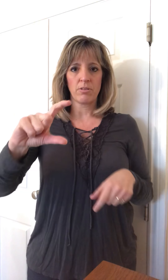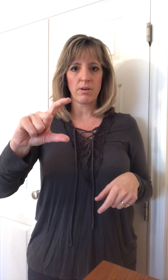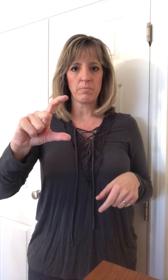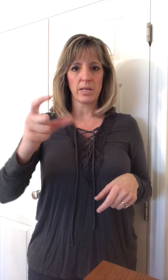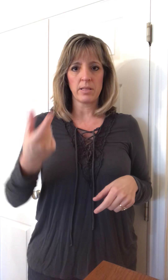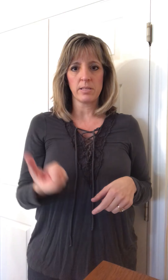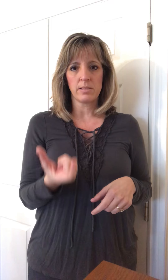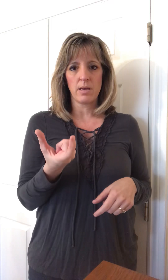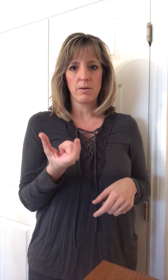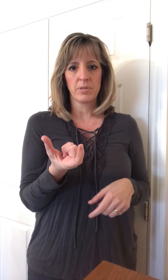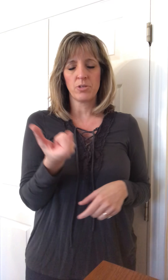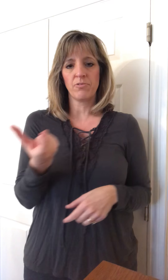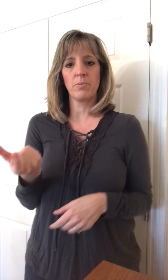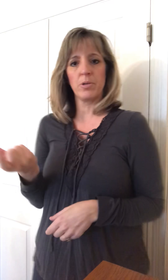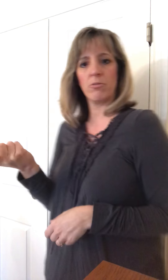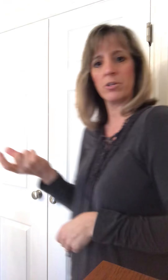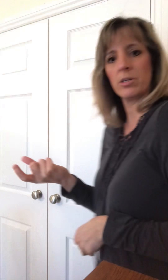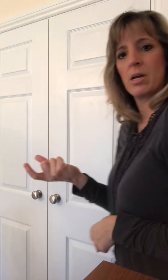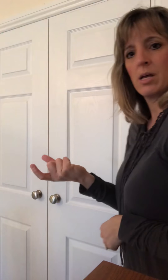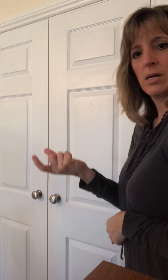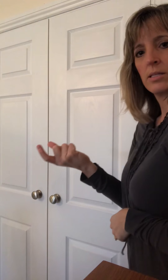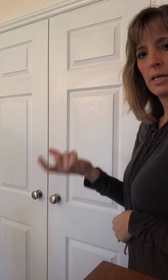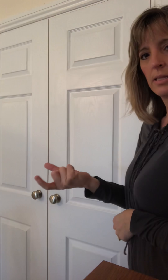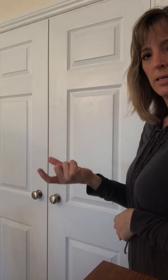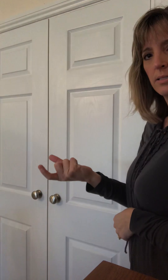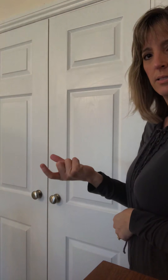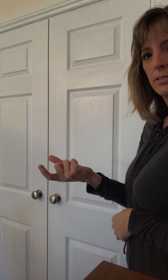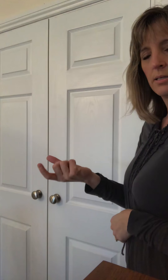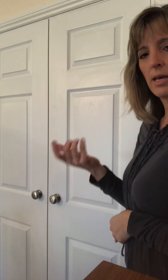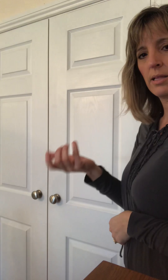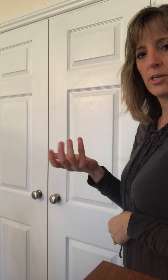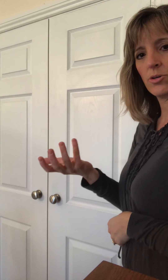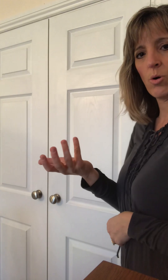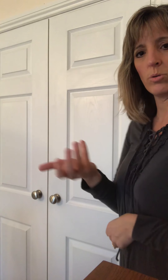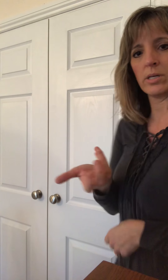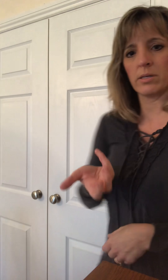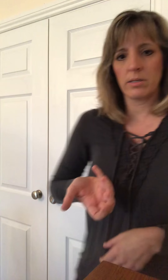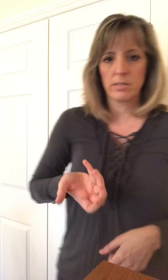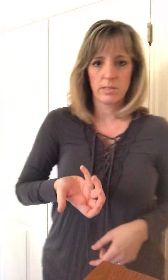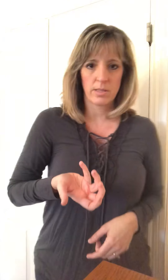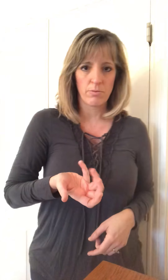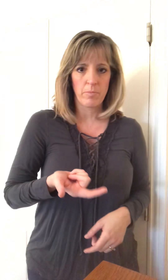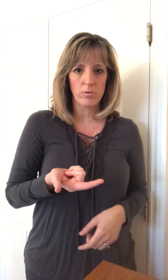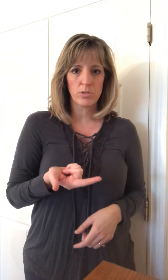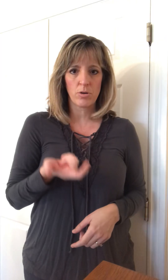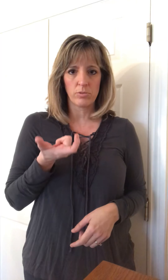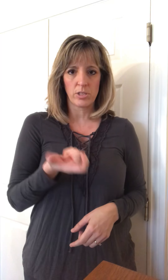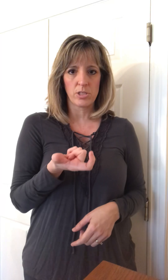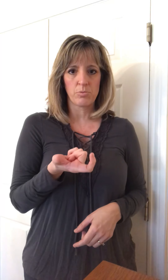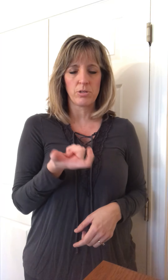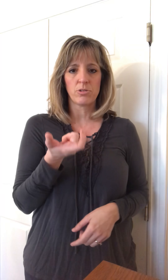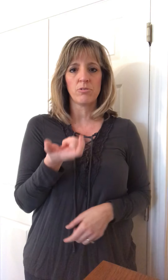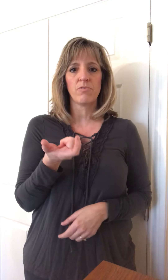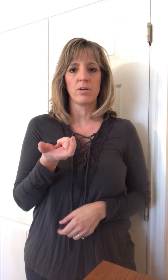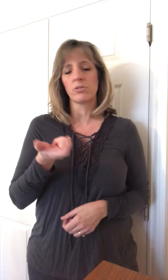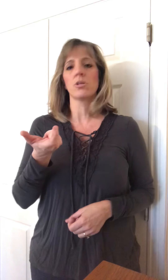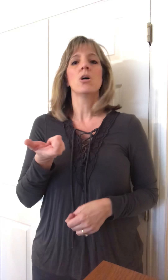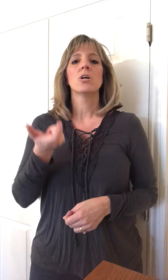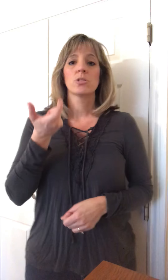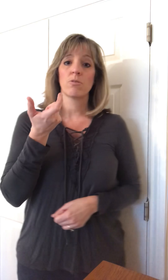thumb like this, but you flip it over like this, okay? Like you're holding the remote, only just with your 2 fingers. So if you